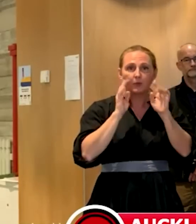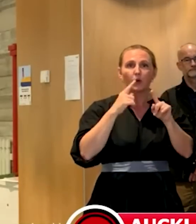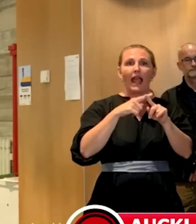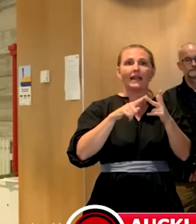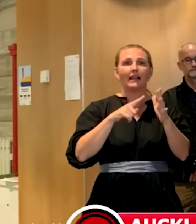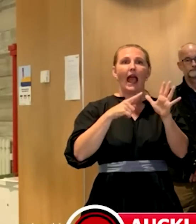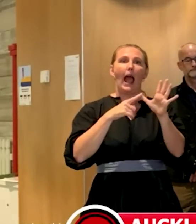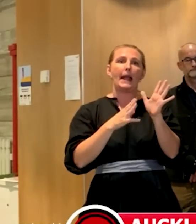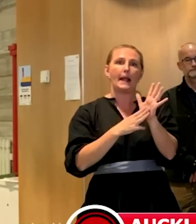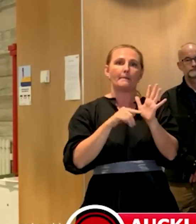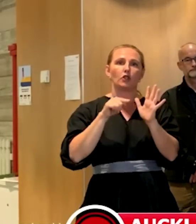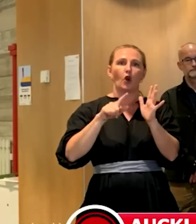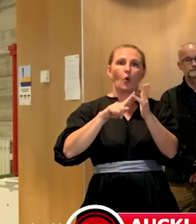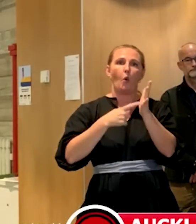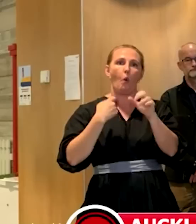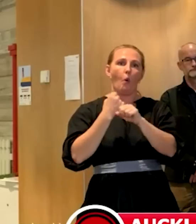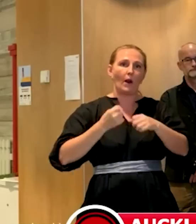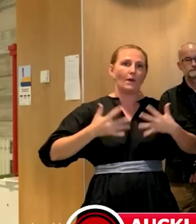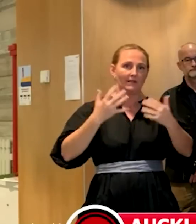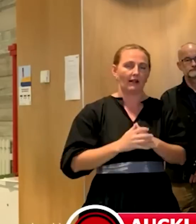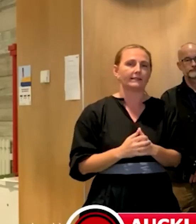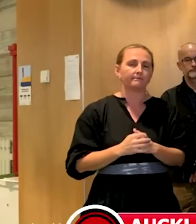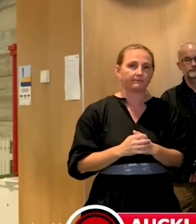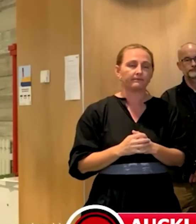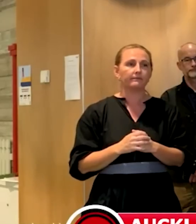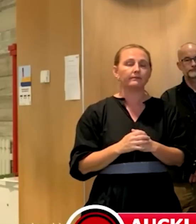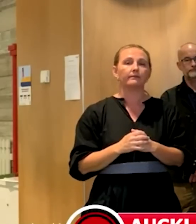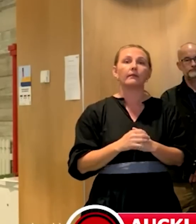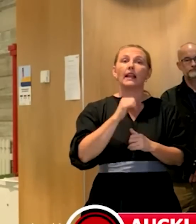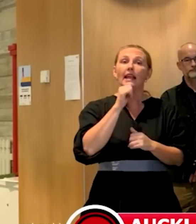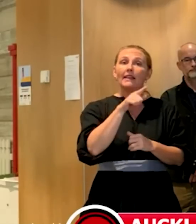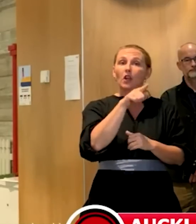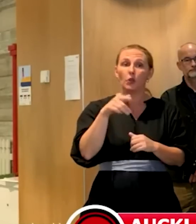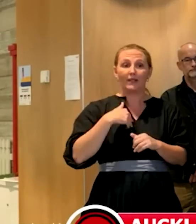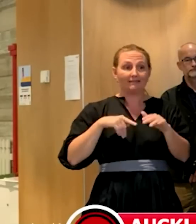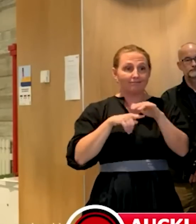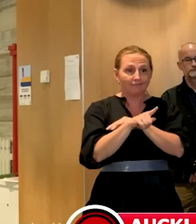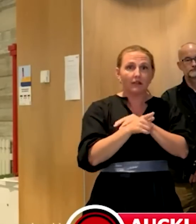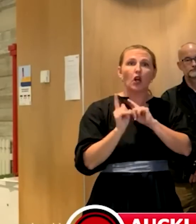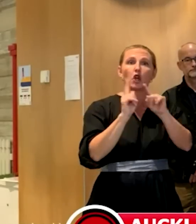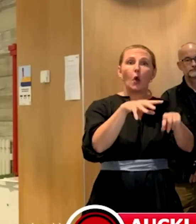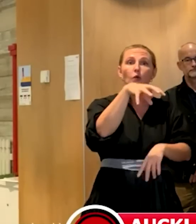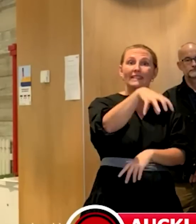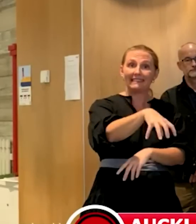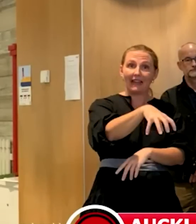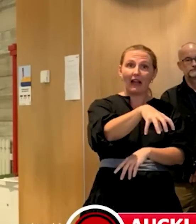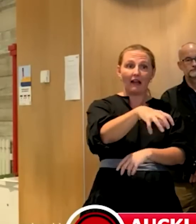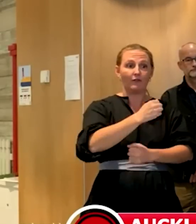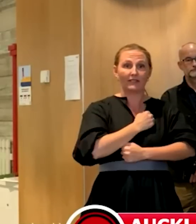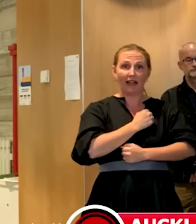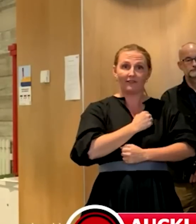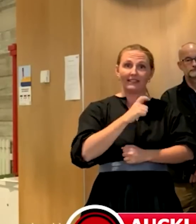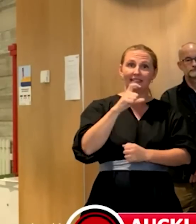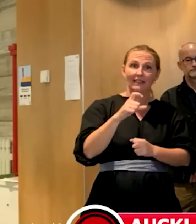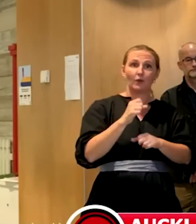aem.org.nz website. If you do need to go to an evacuation centre or a civil defence centre, then please make sure you